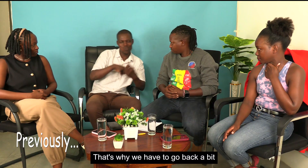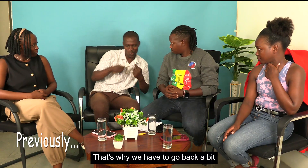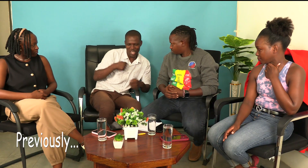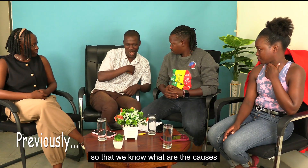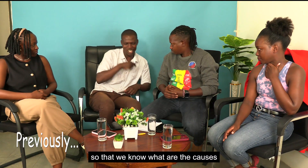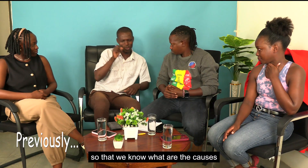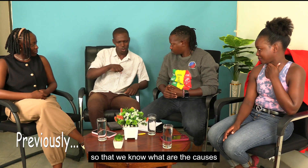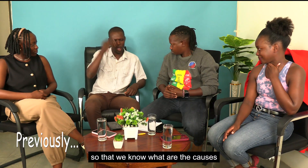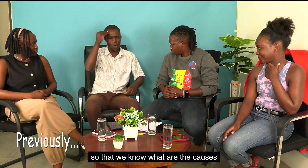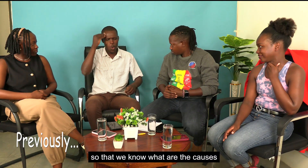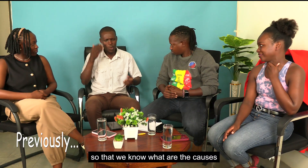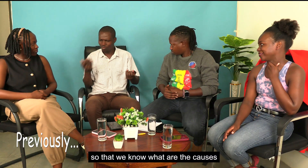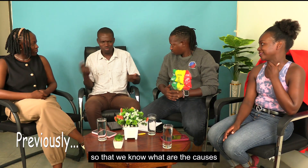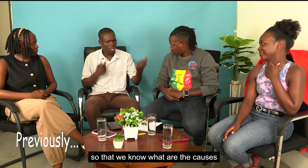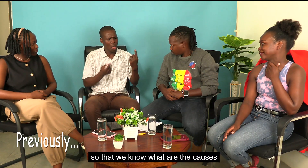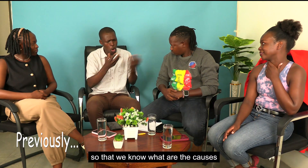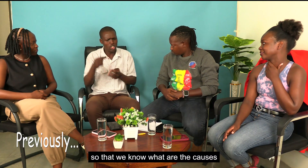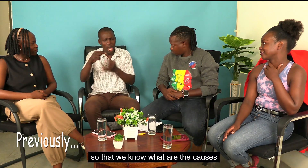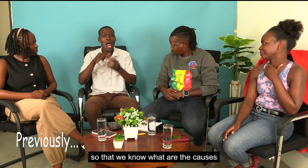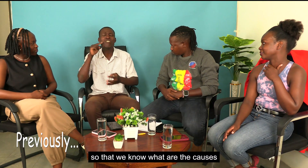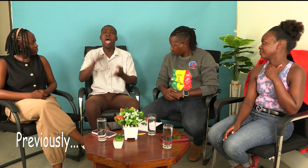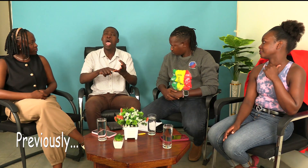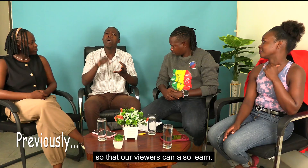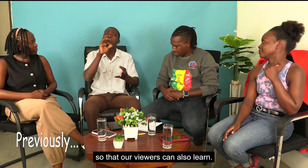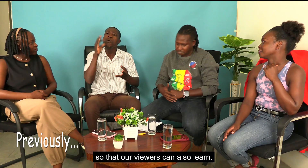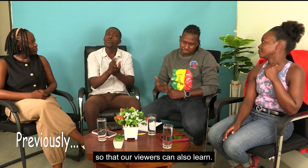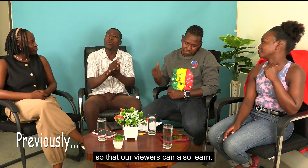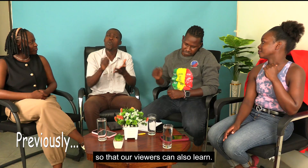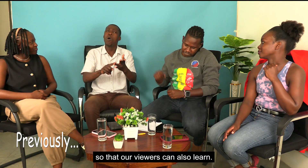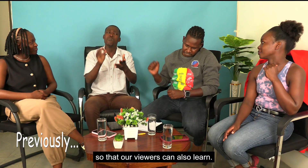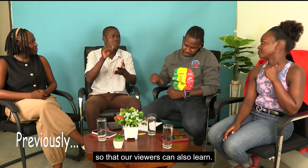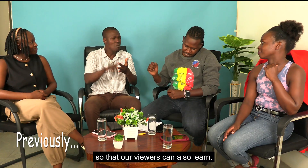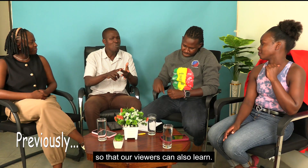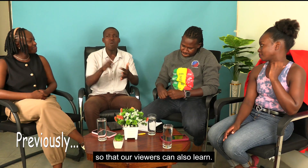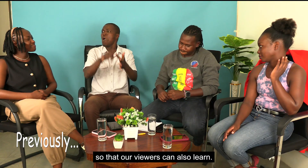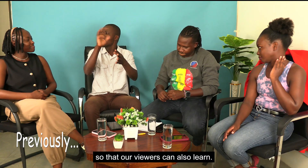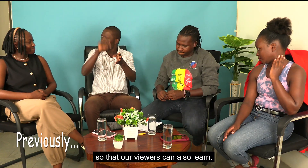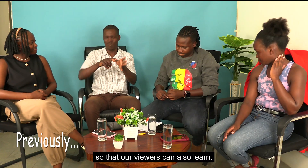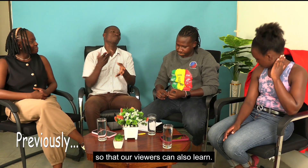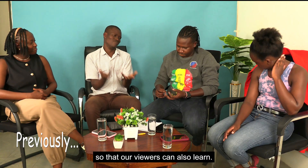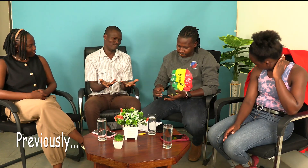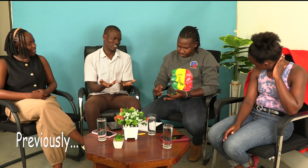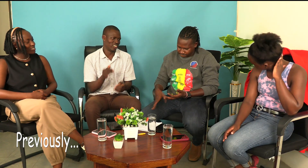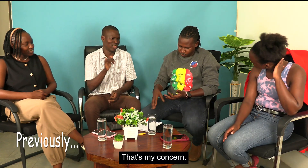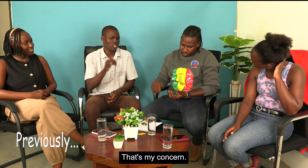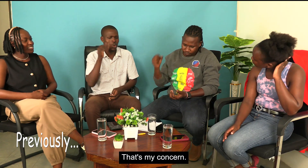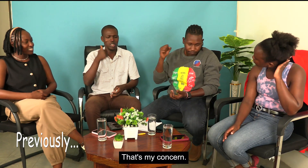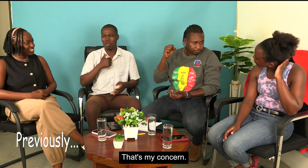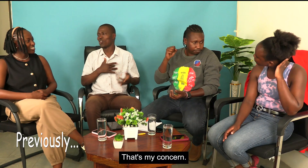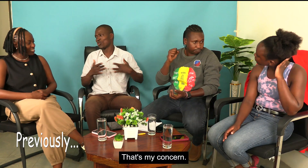that is what we can talk about. What are the causes? What are the causes so that the deaf people can really know what are the causes